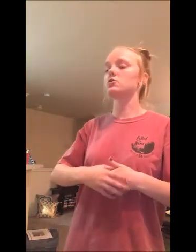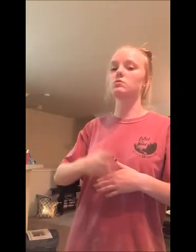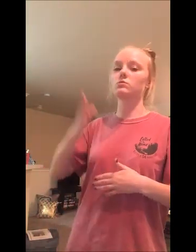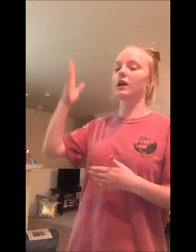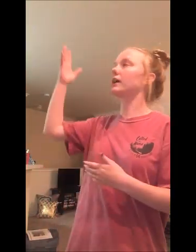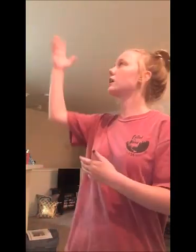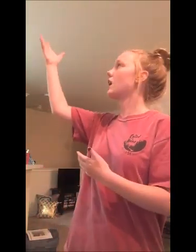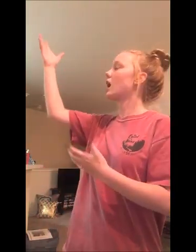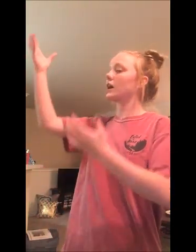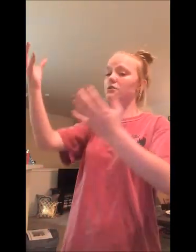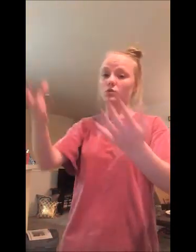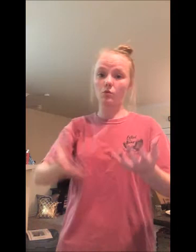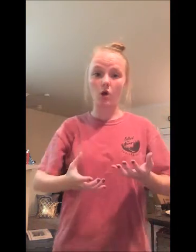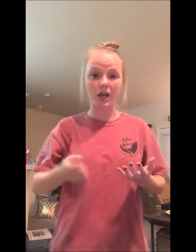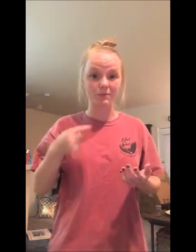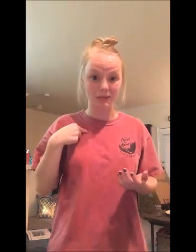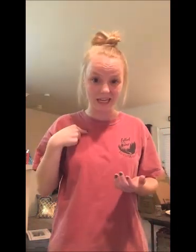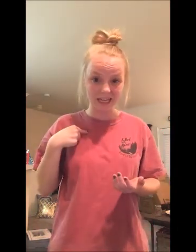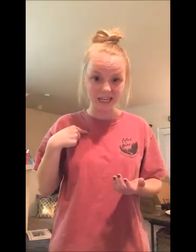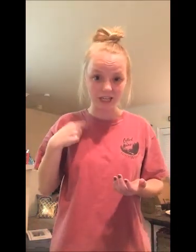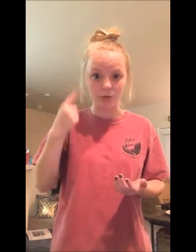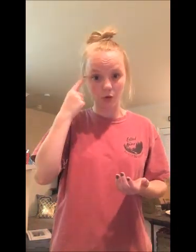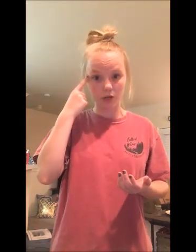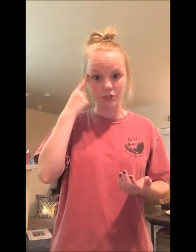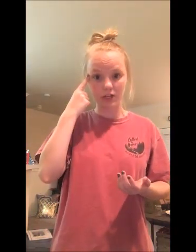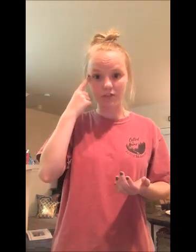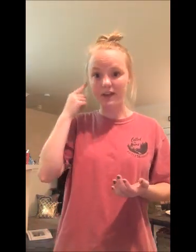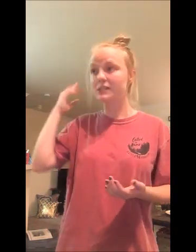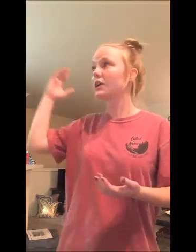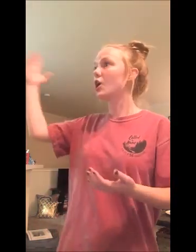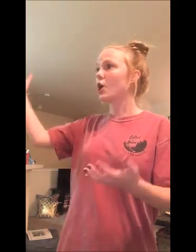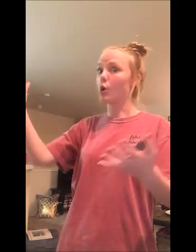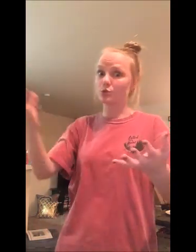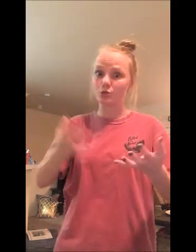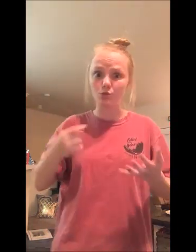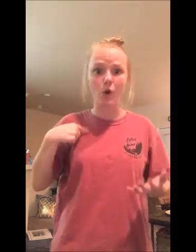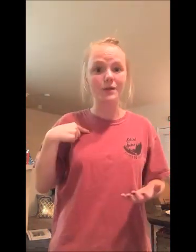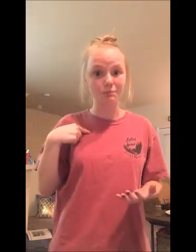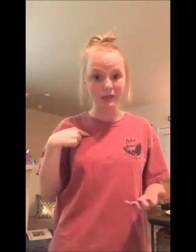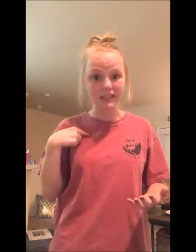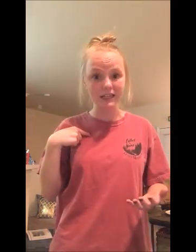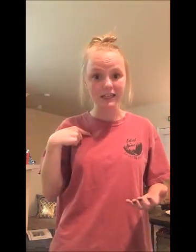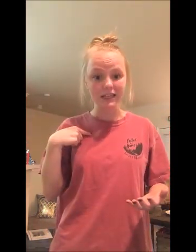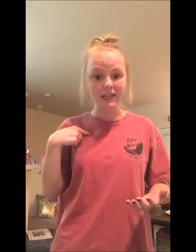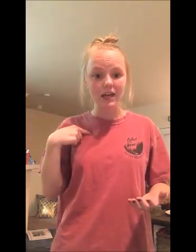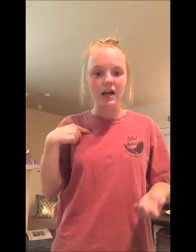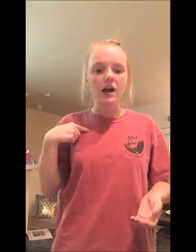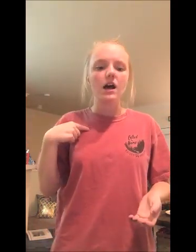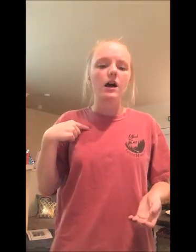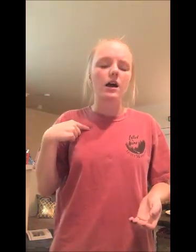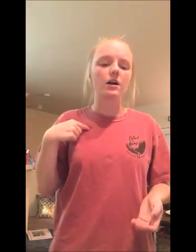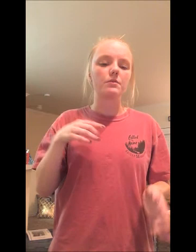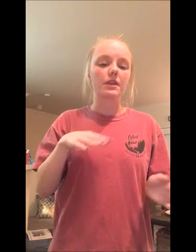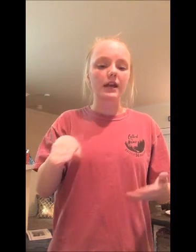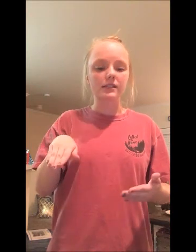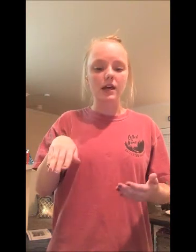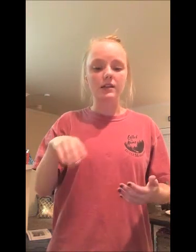do like God want me, like with a questioning face. Oh, you want me? And the next line